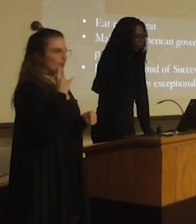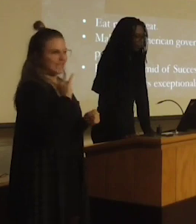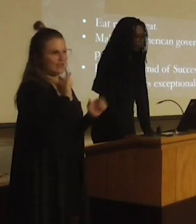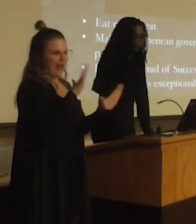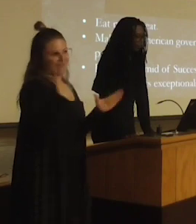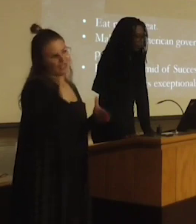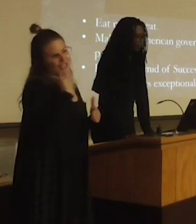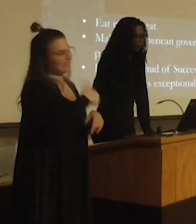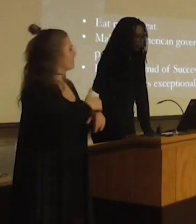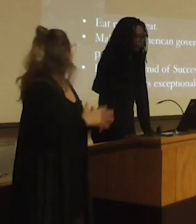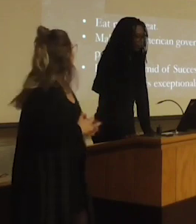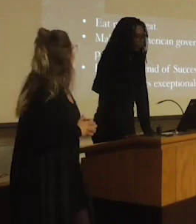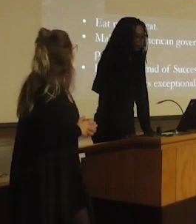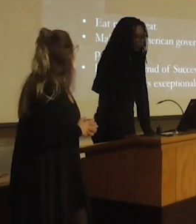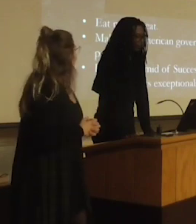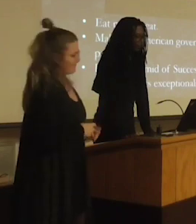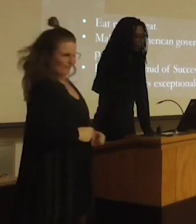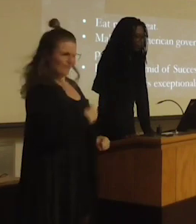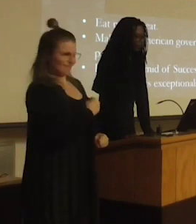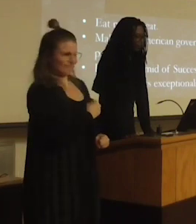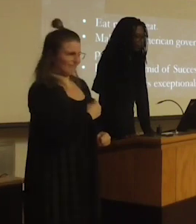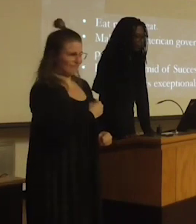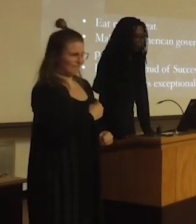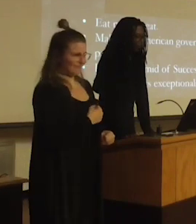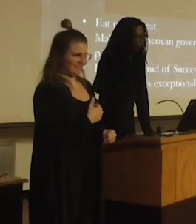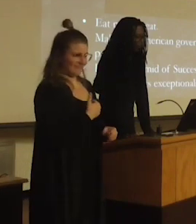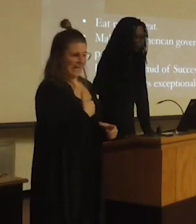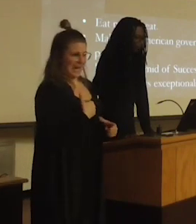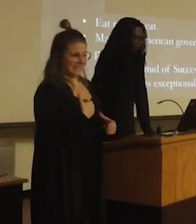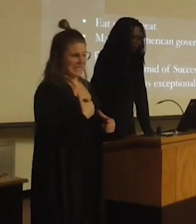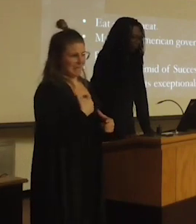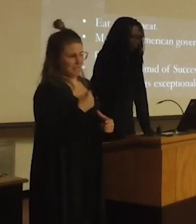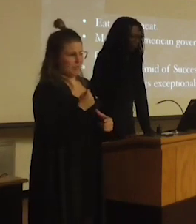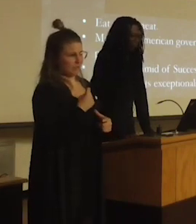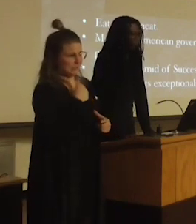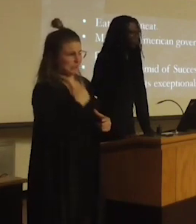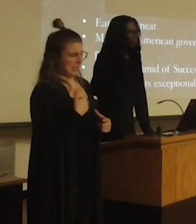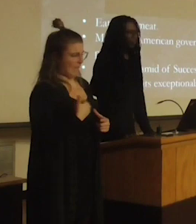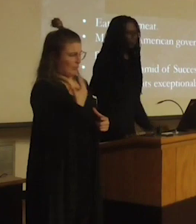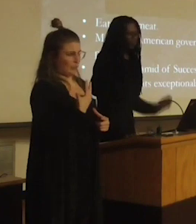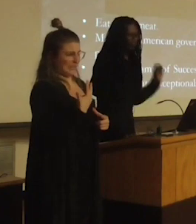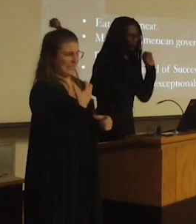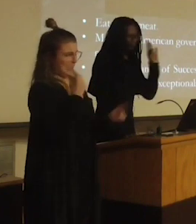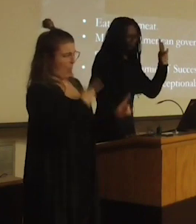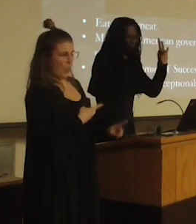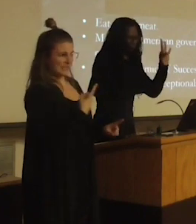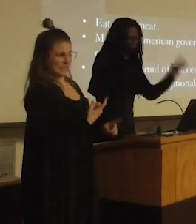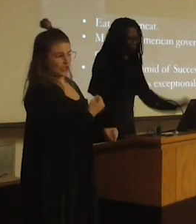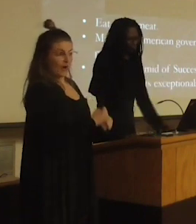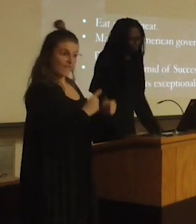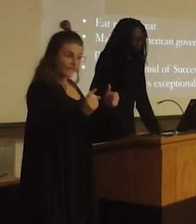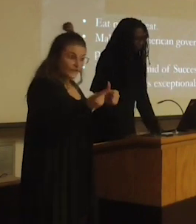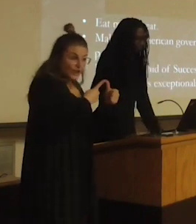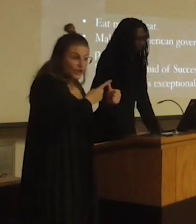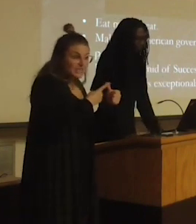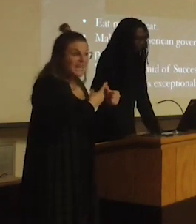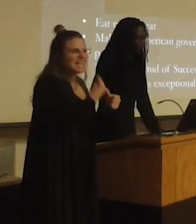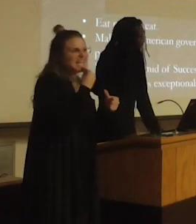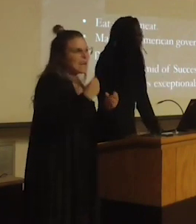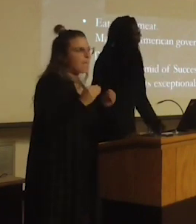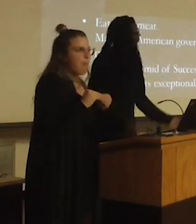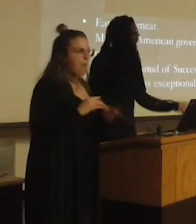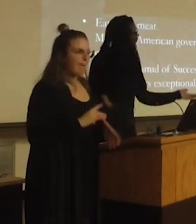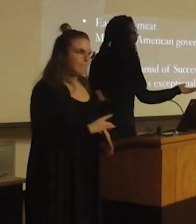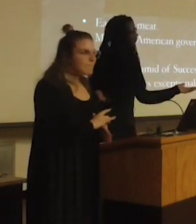blast. Heck yeah, I take them real seriously, and I have three this year. First one is eat more